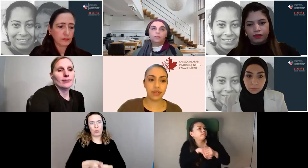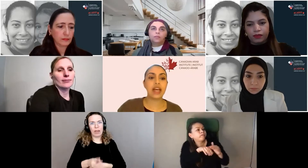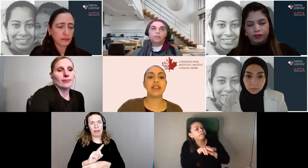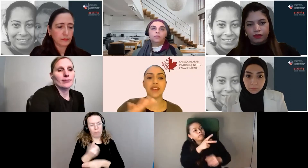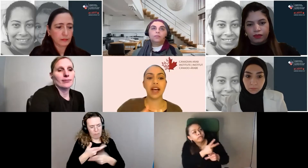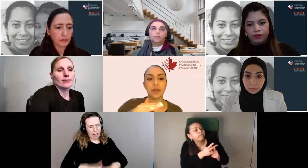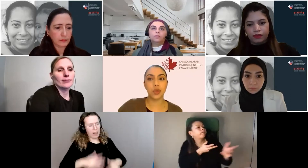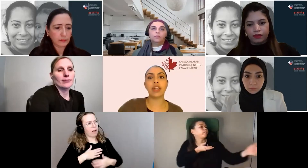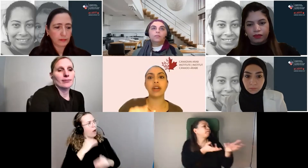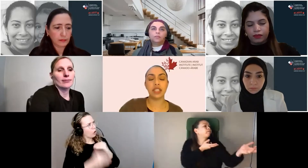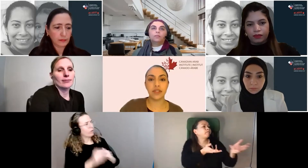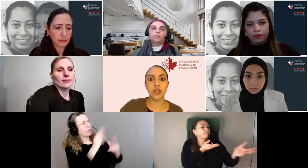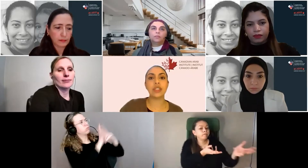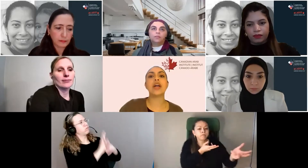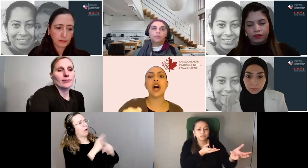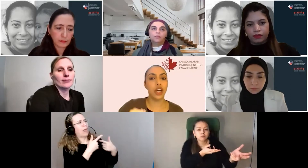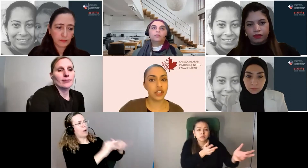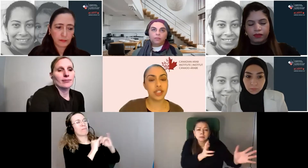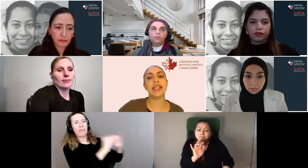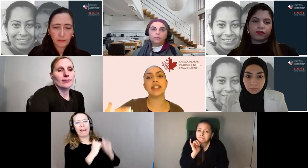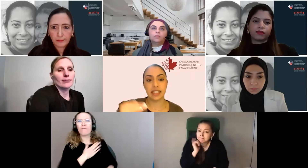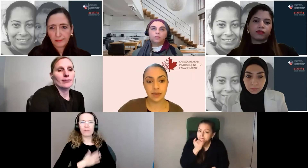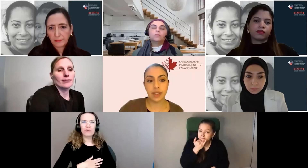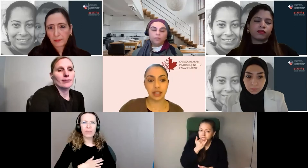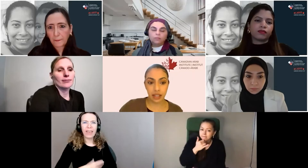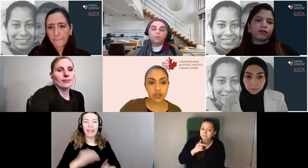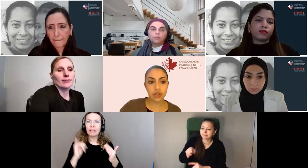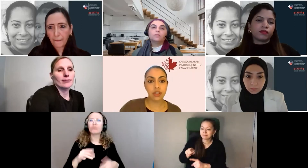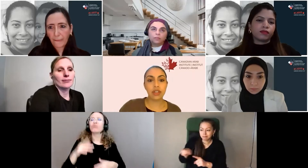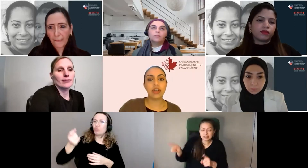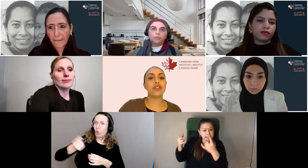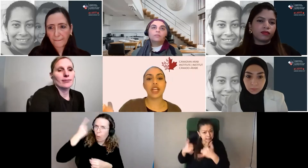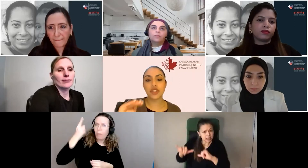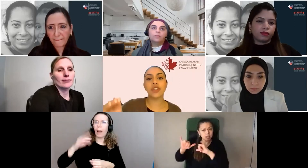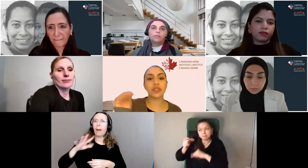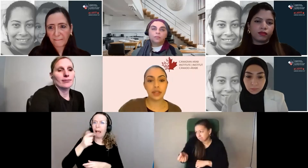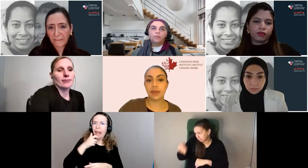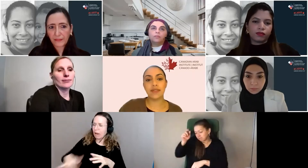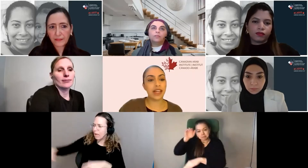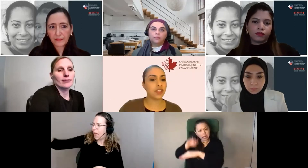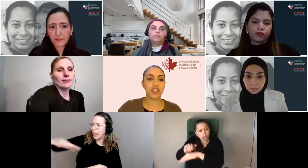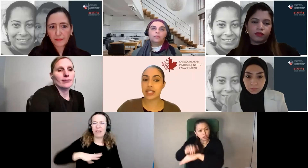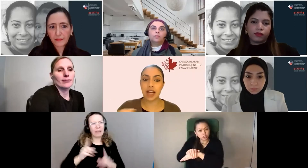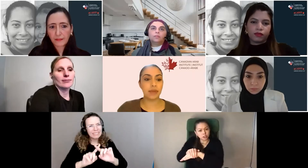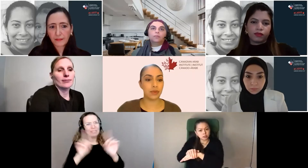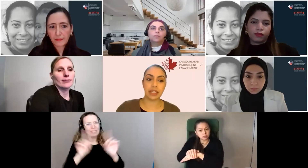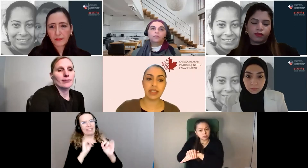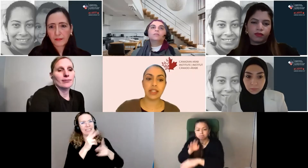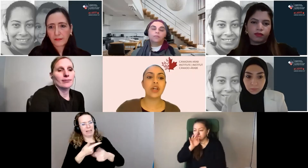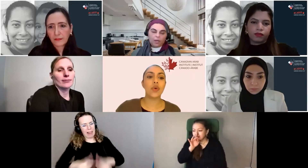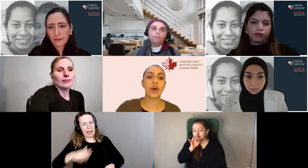if the vast majority of individuals understand and speak English. There's that certain relatability factor that just can't